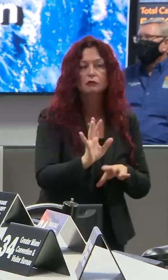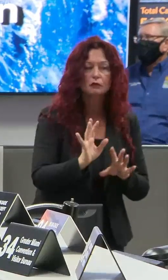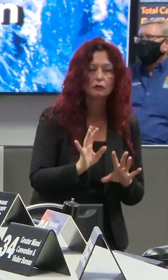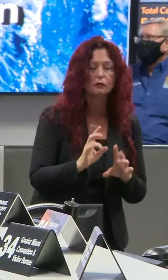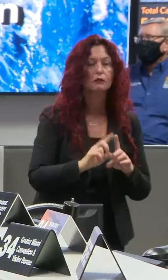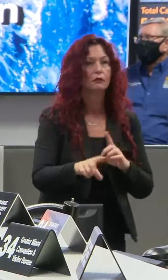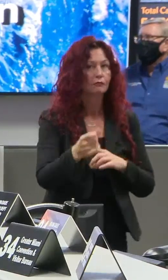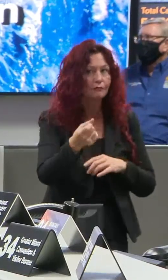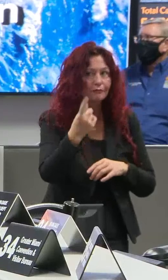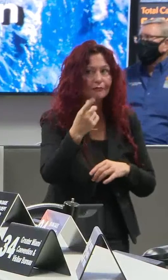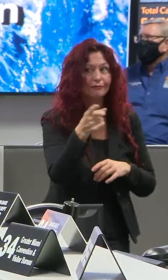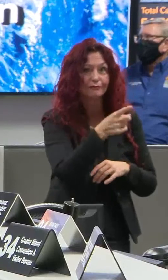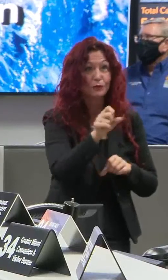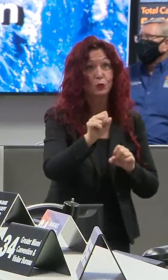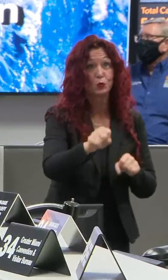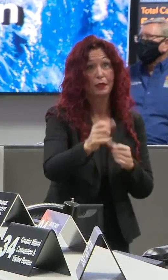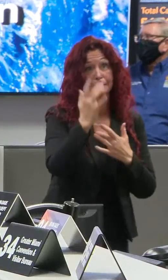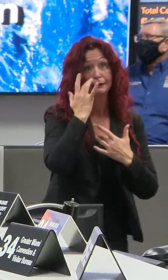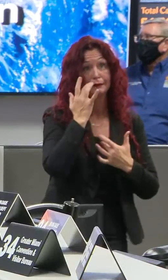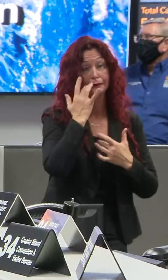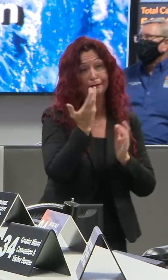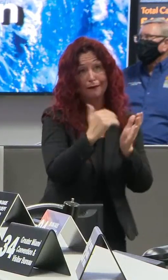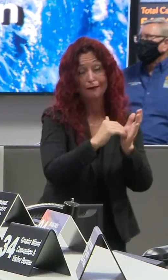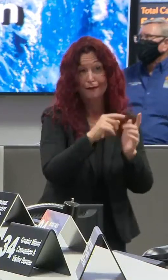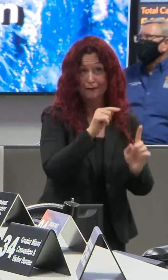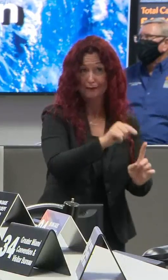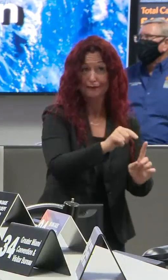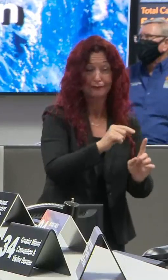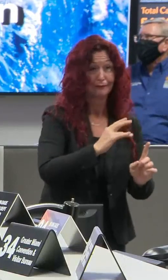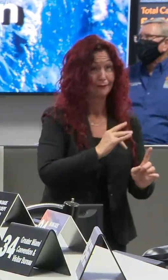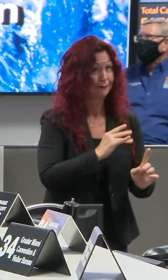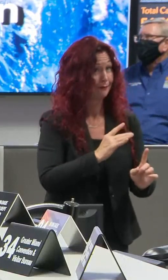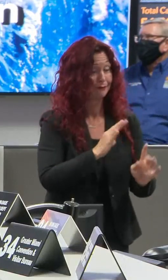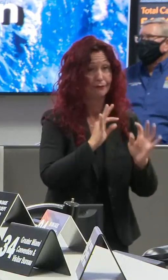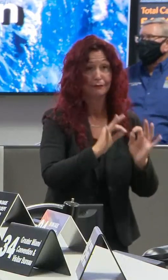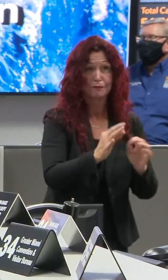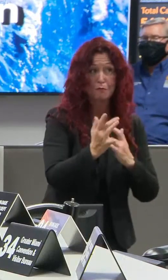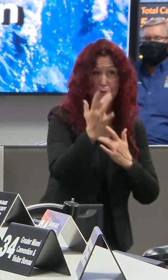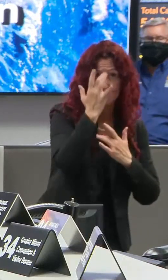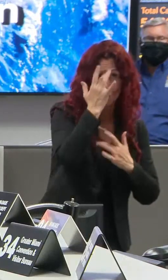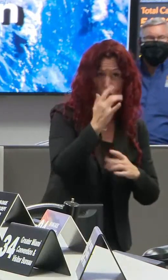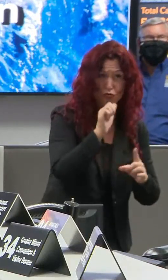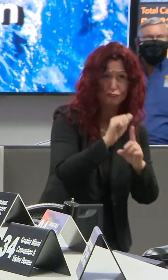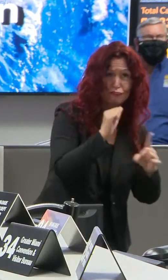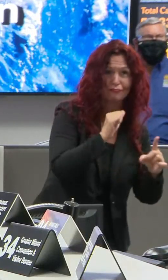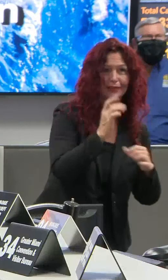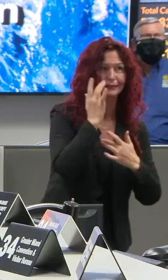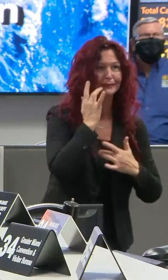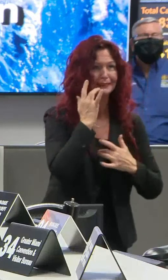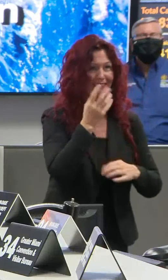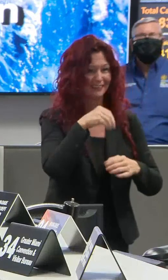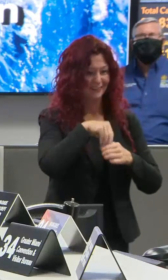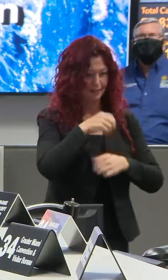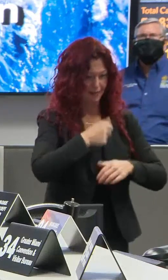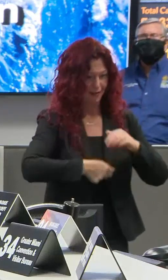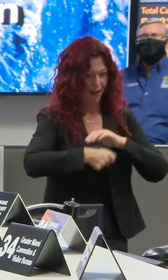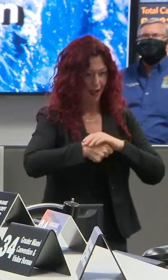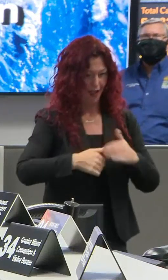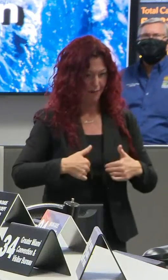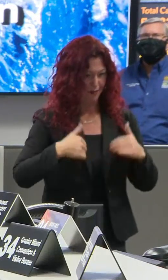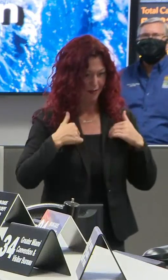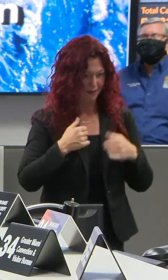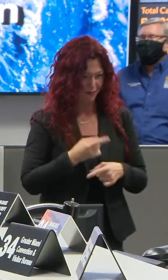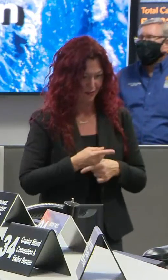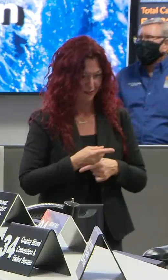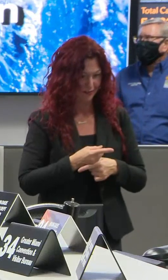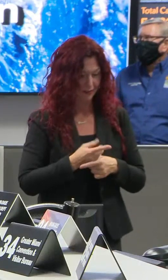be infectious and not show it. So depending on how much time you're going to stay in the shelter, we would have to test over and over